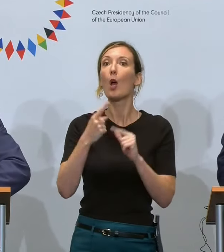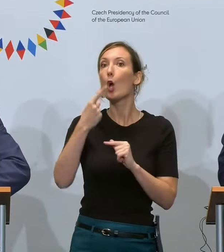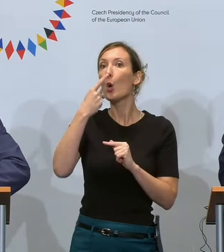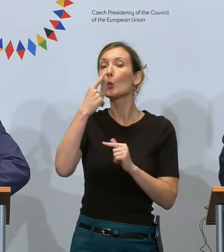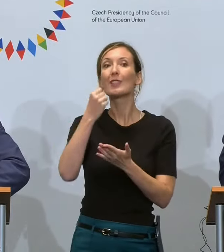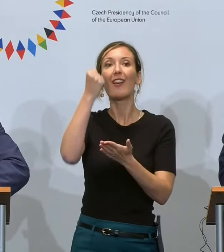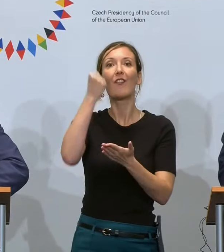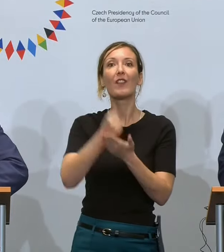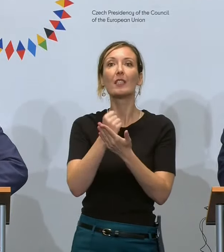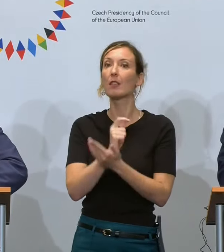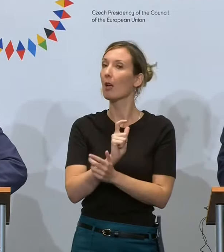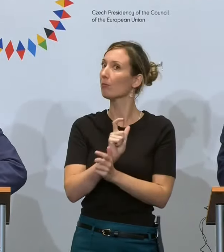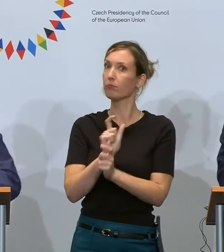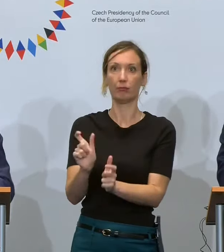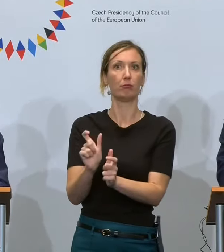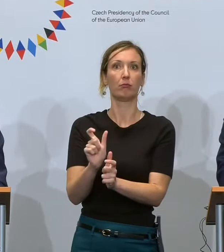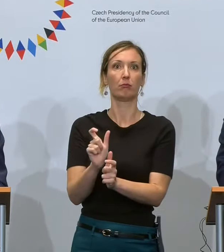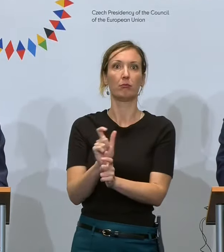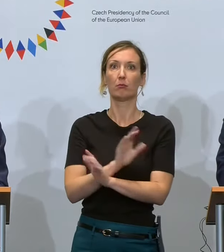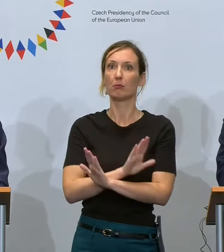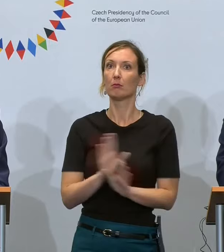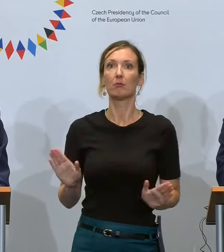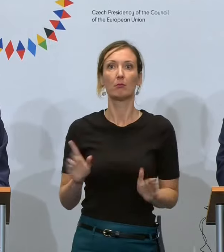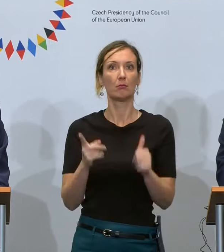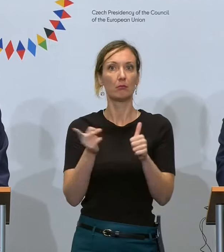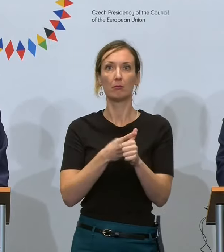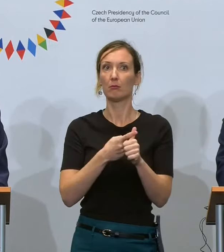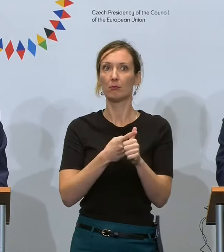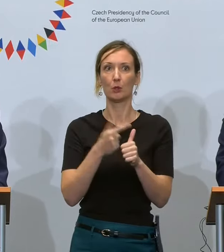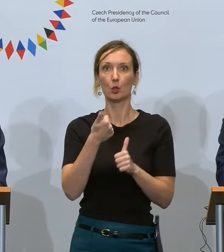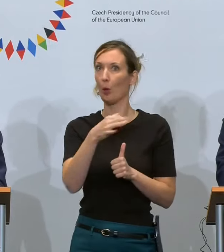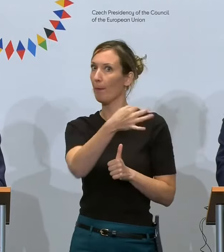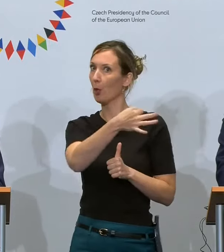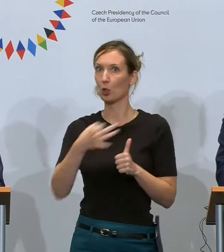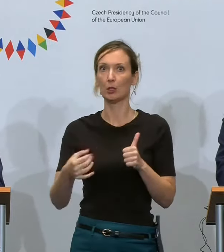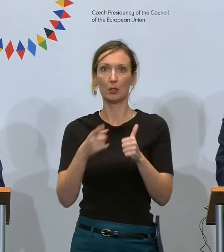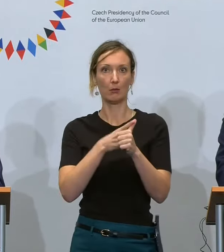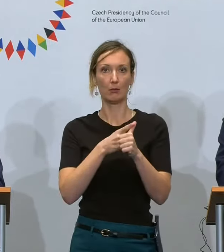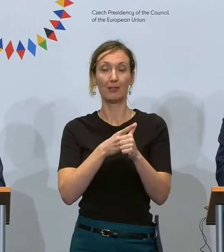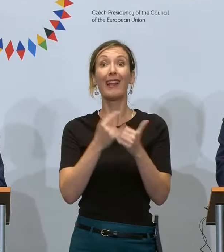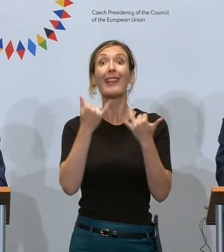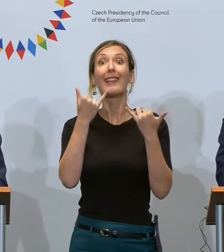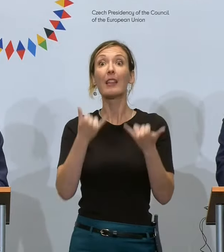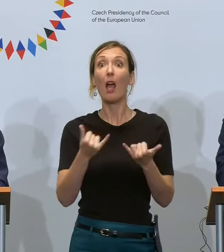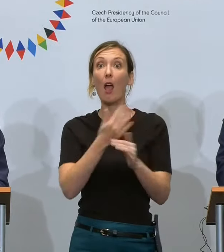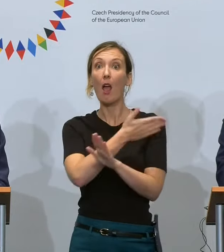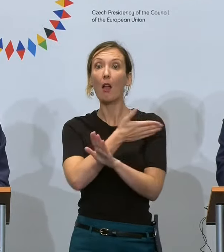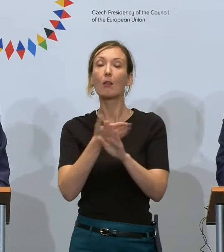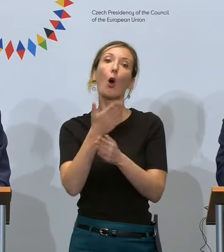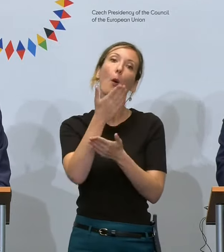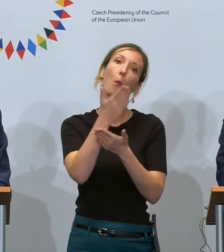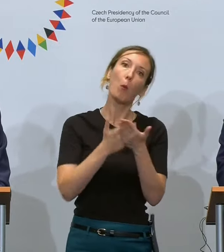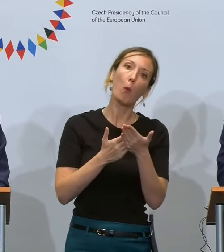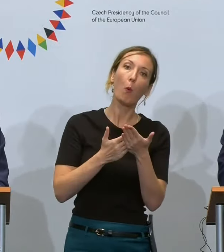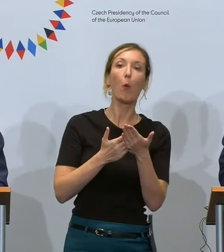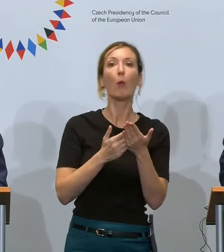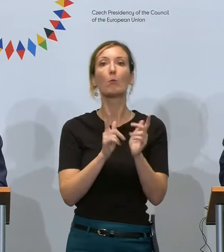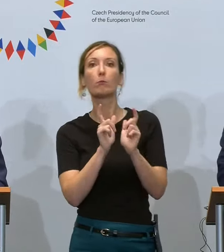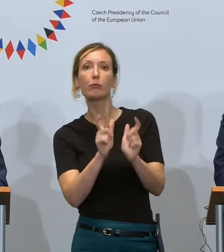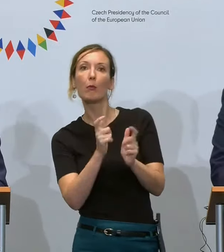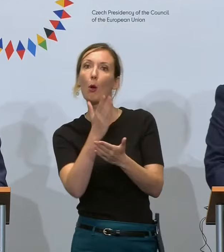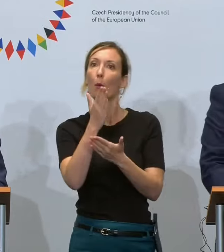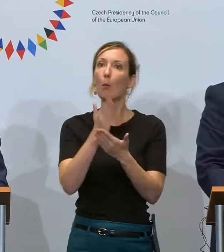visa facilitation agreement. Full suspension. Until now, it was partially suspended for